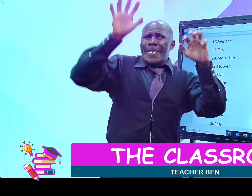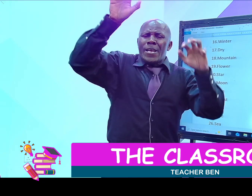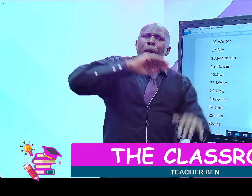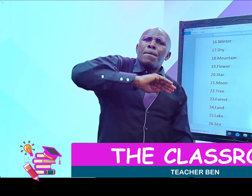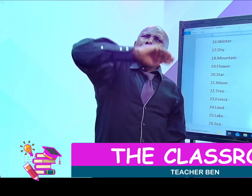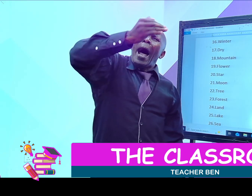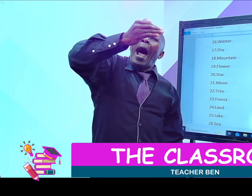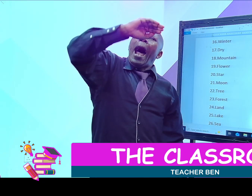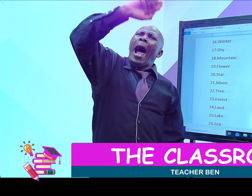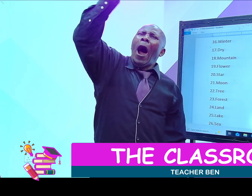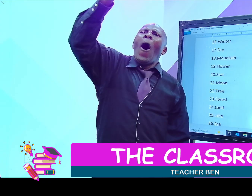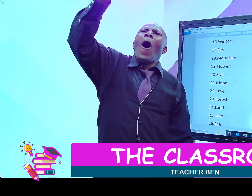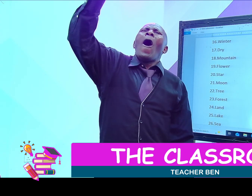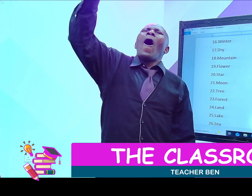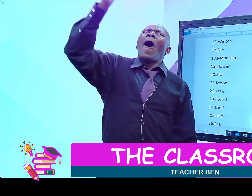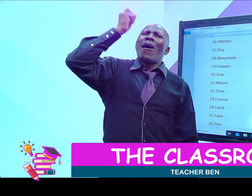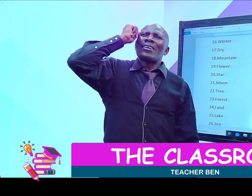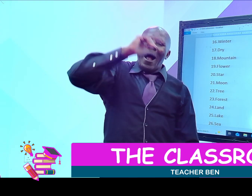Because of how people climb.